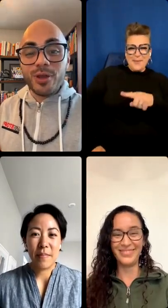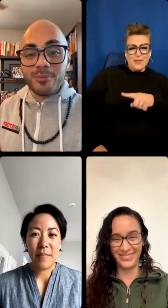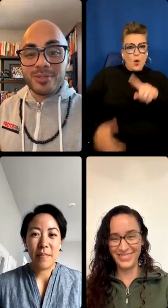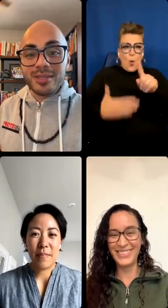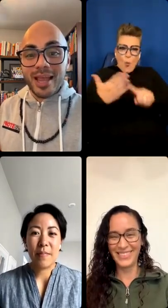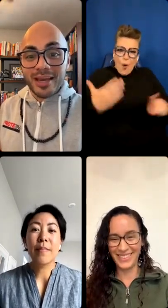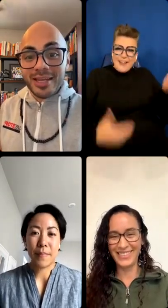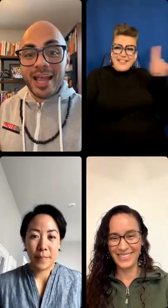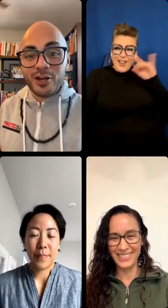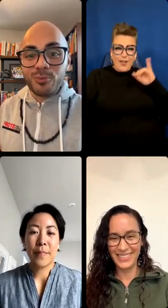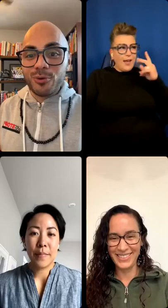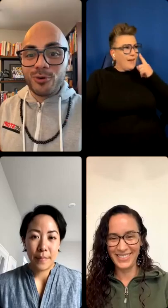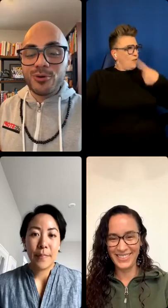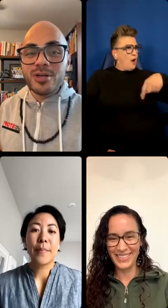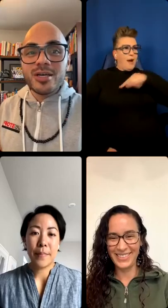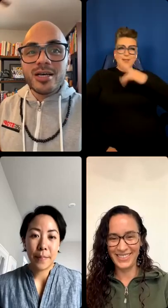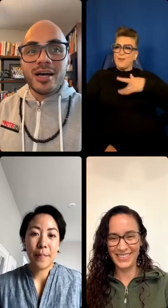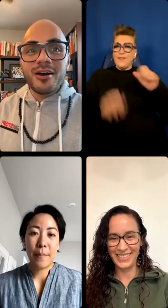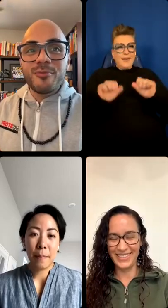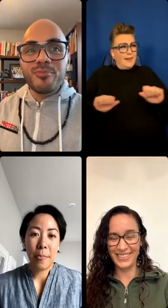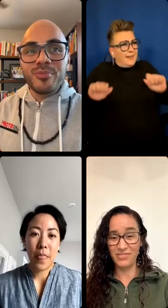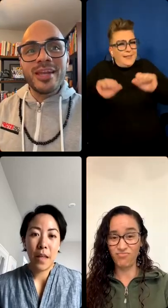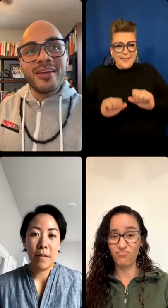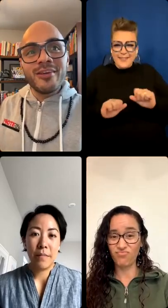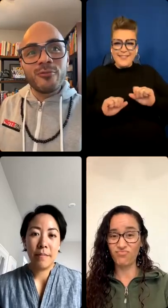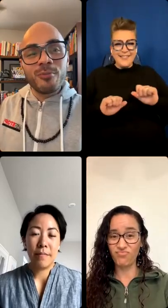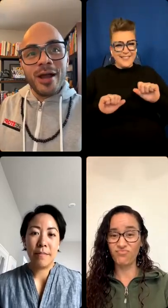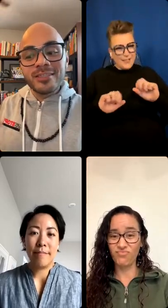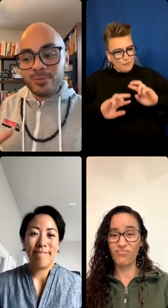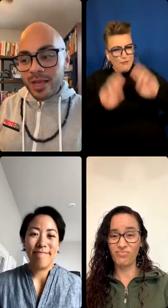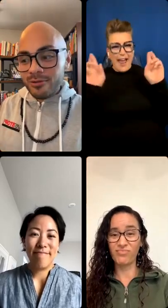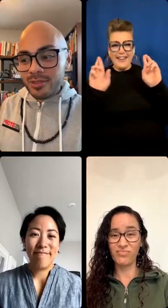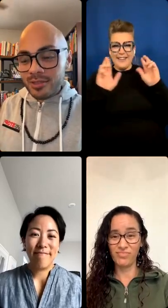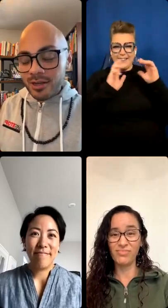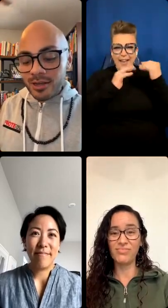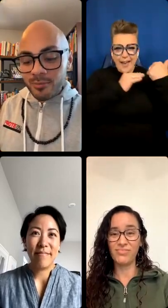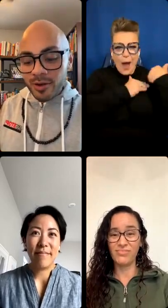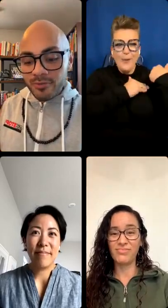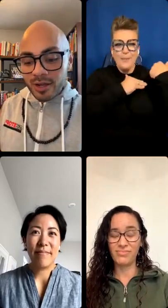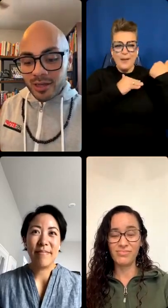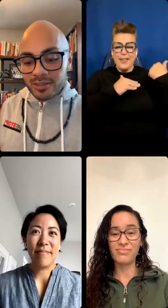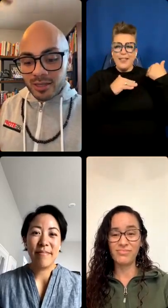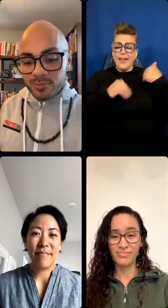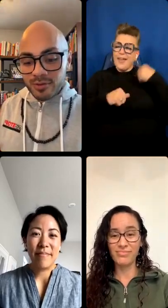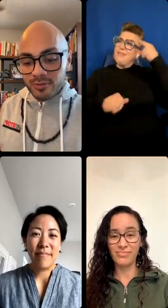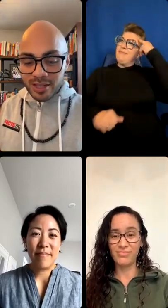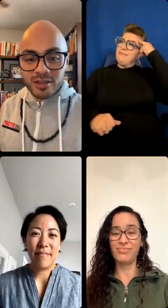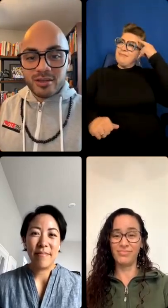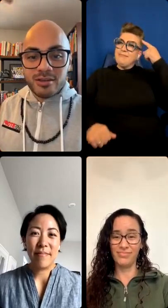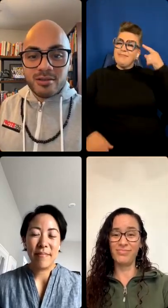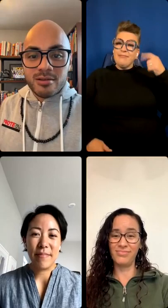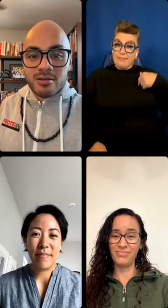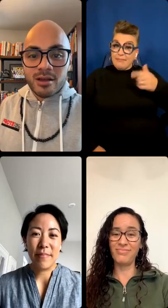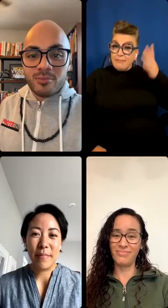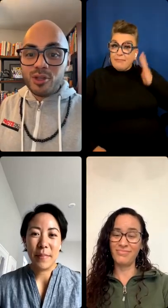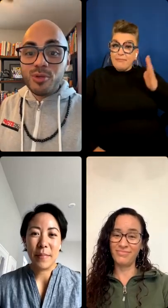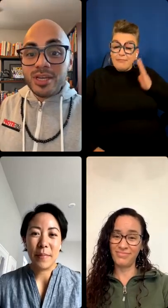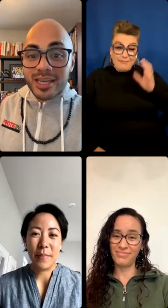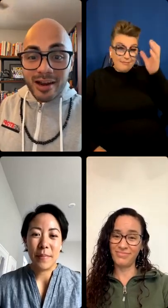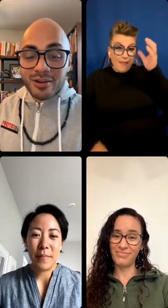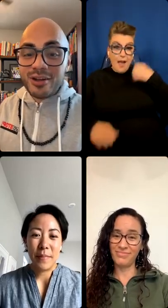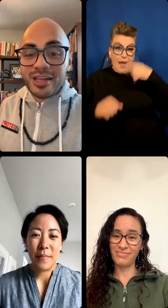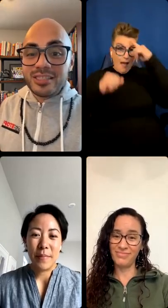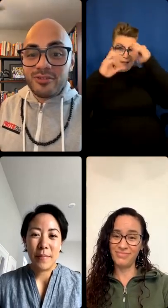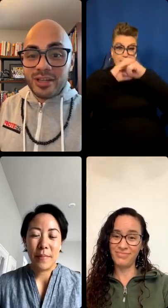feel equipped and accountable. And it reminds me, of the concept of like